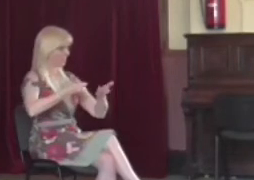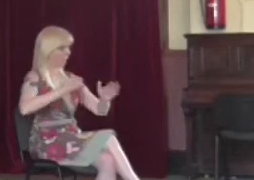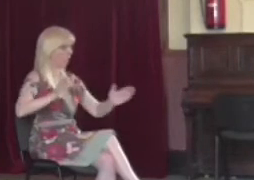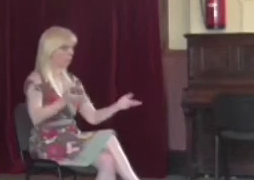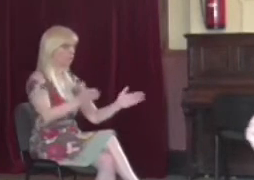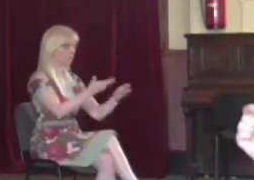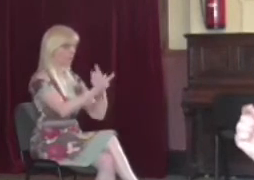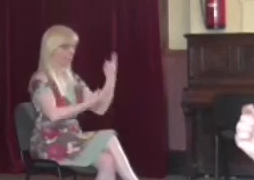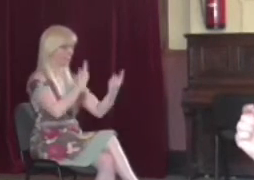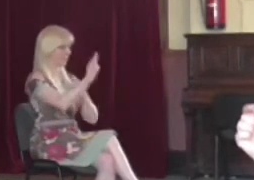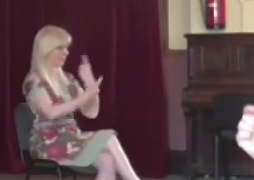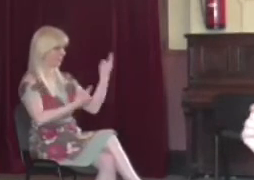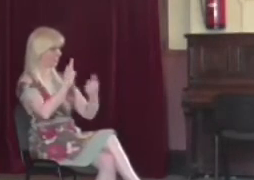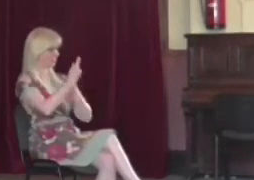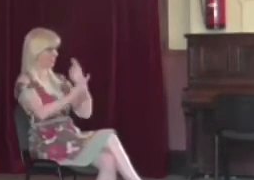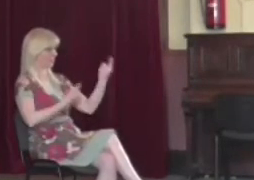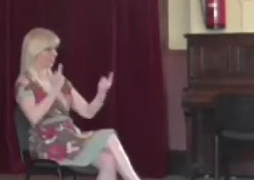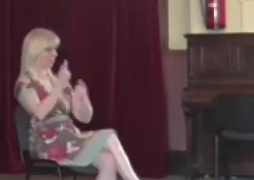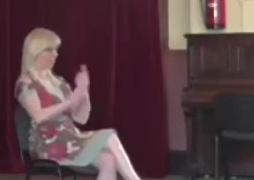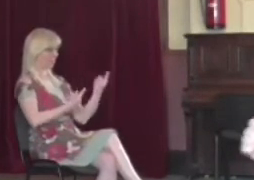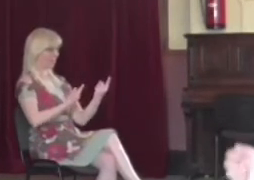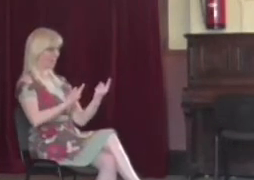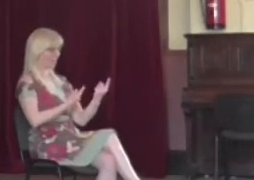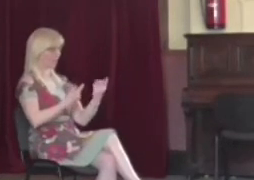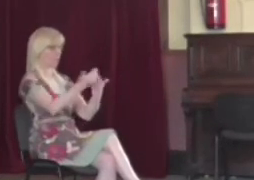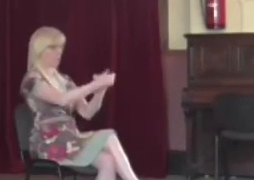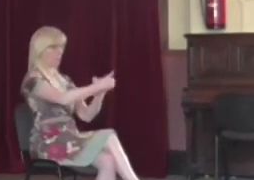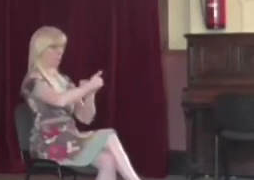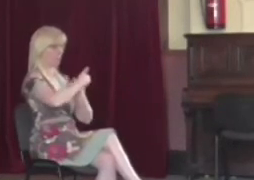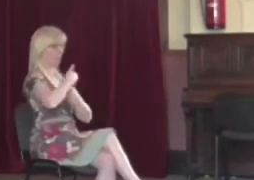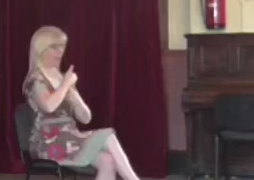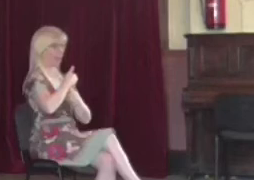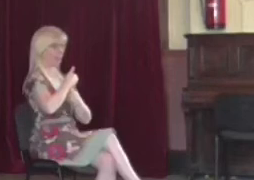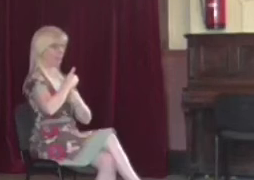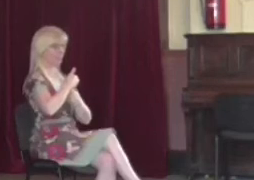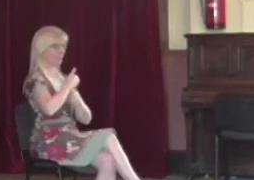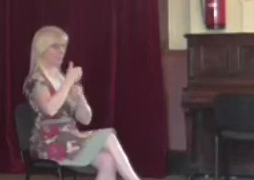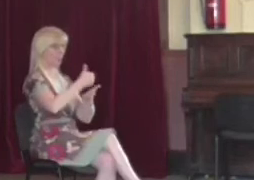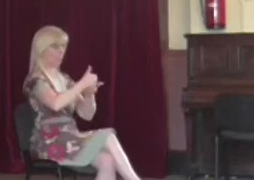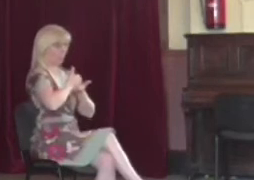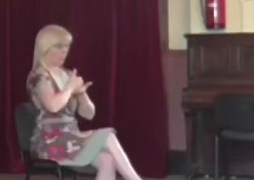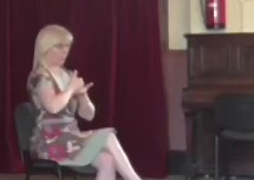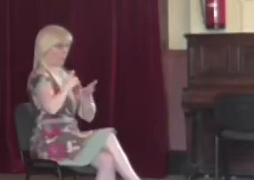But I did it. Did it anyway. I worded it all right, apparently.